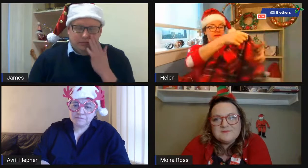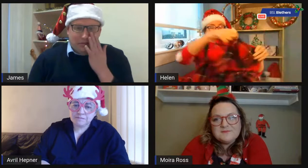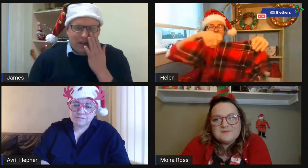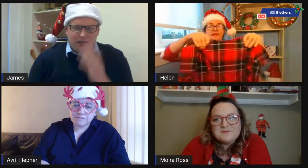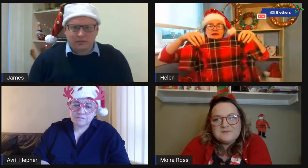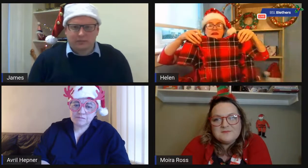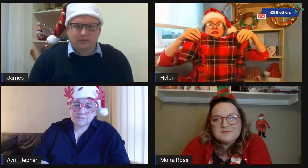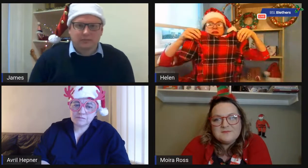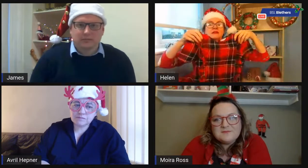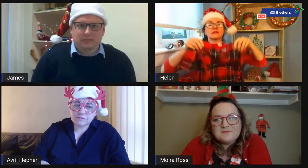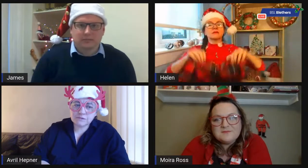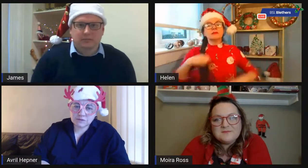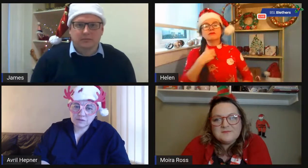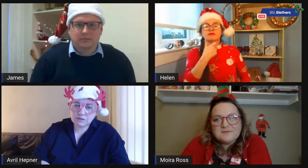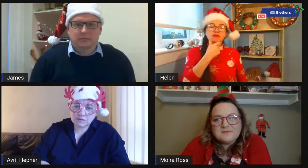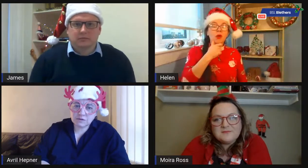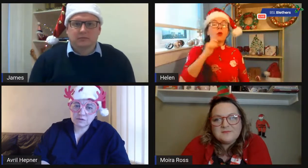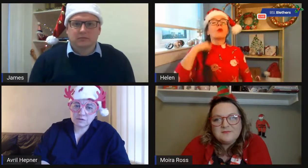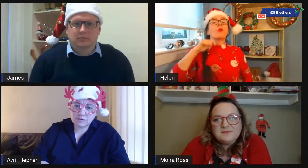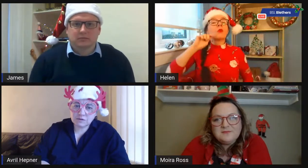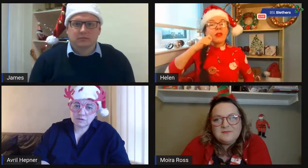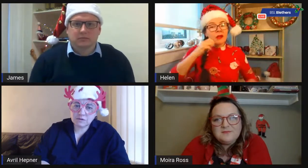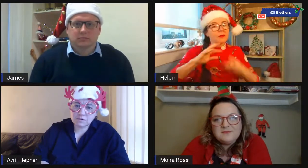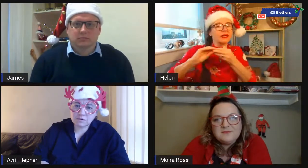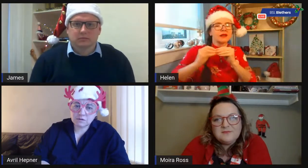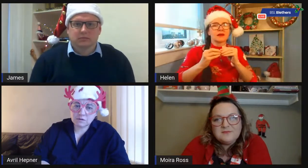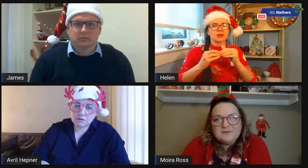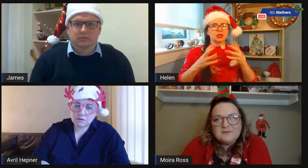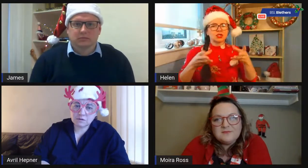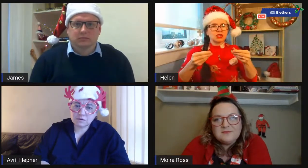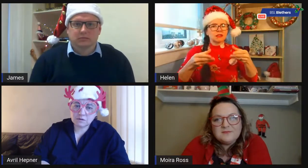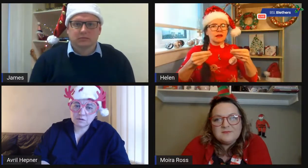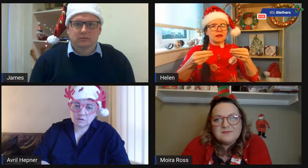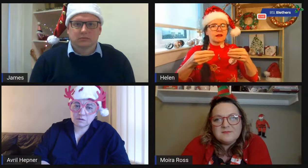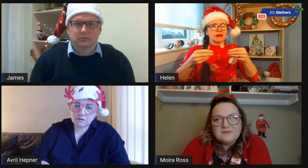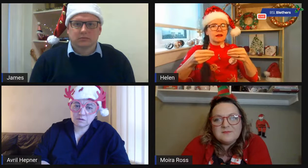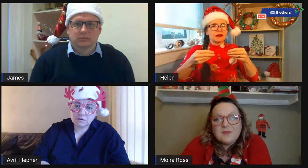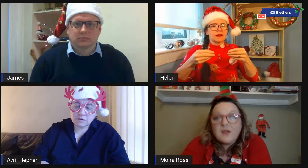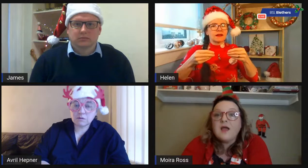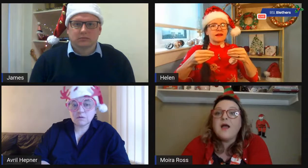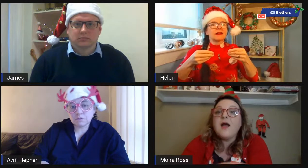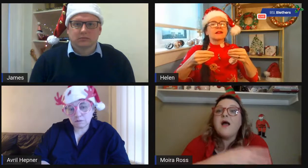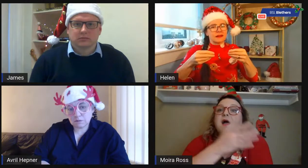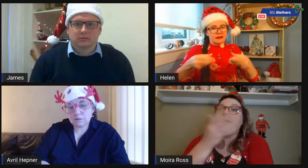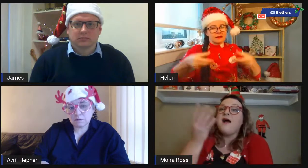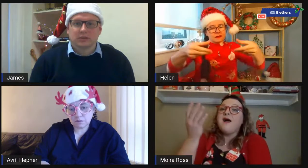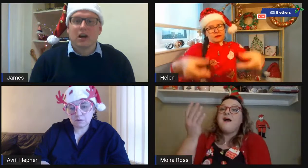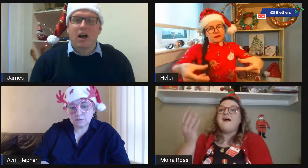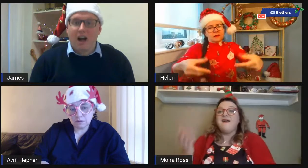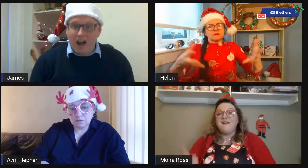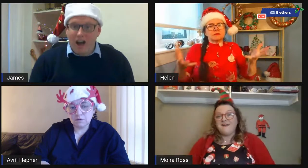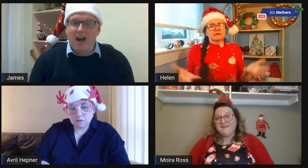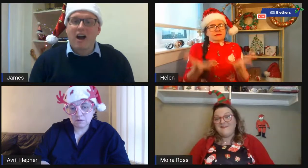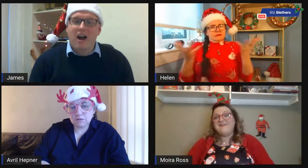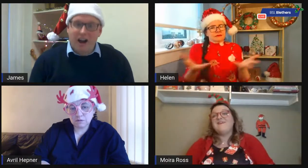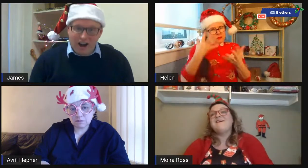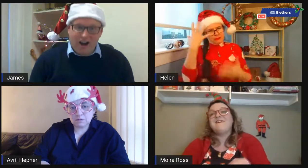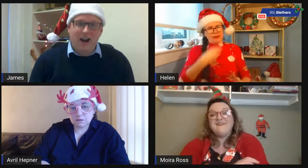can see, just a bit of like kind of plaid dress. But I'm thinking that I'll make something with other material as